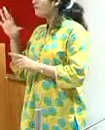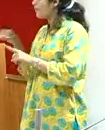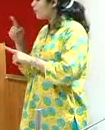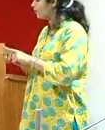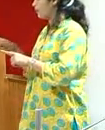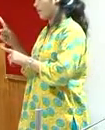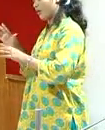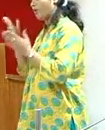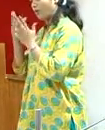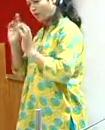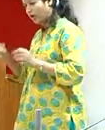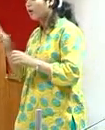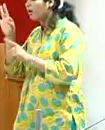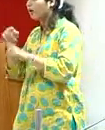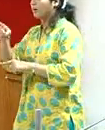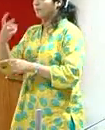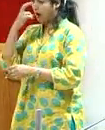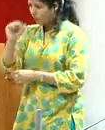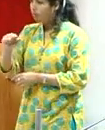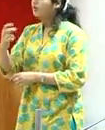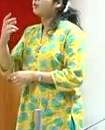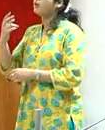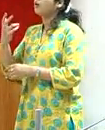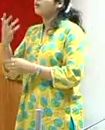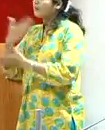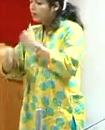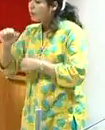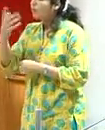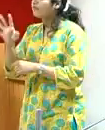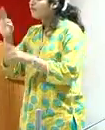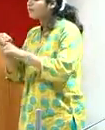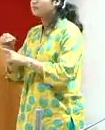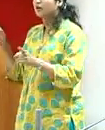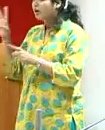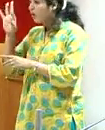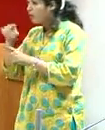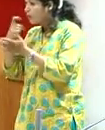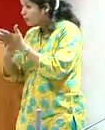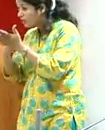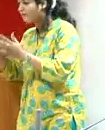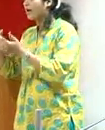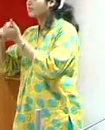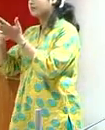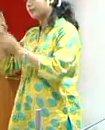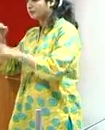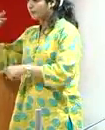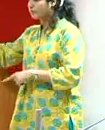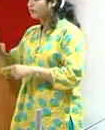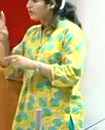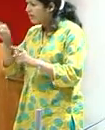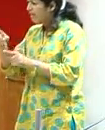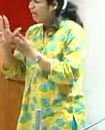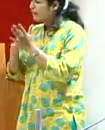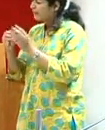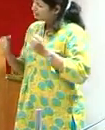the 5%, but we did not get the whole 10%. And I think this is an example of a case where the idea of reasonable accommodation is well understood. Then the